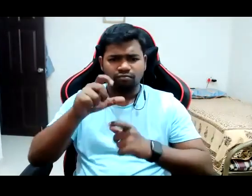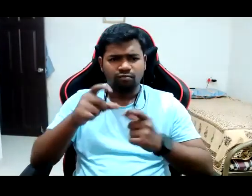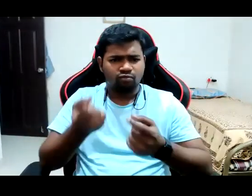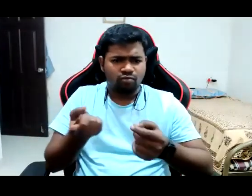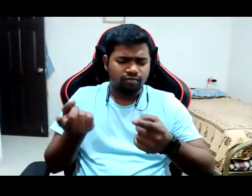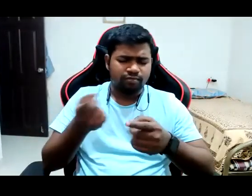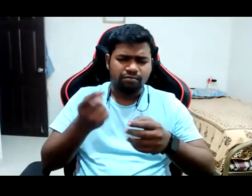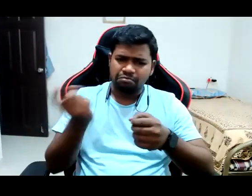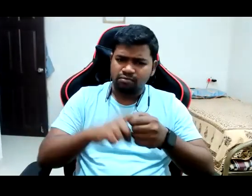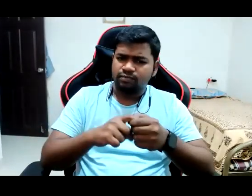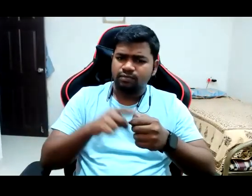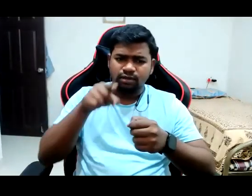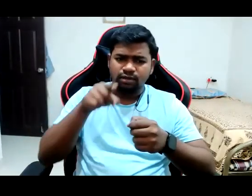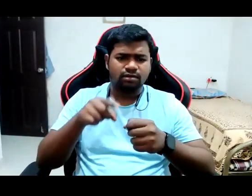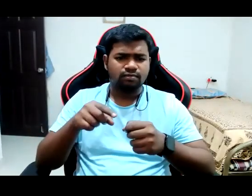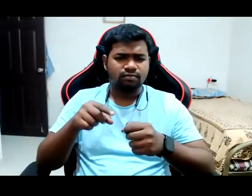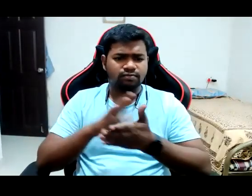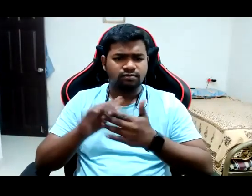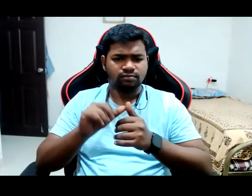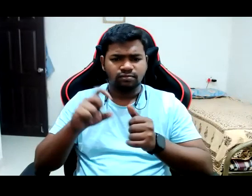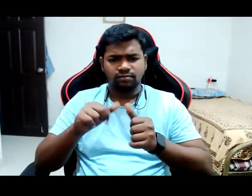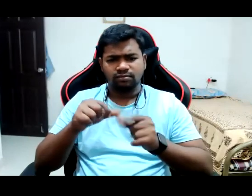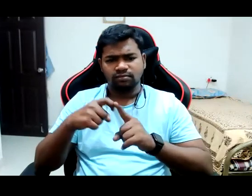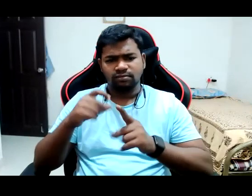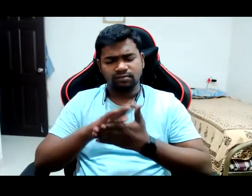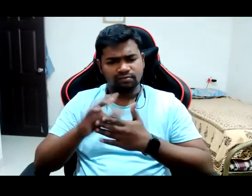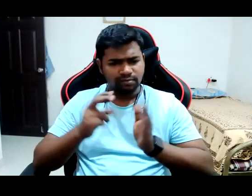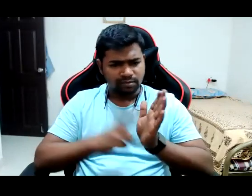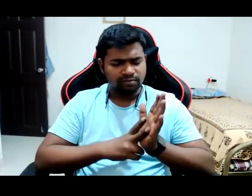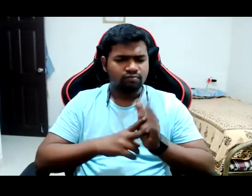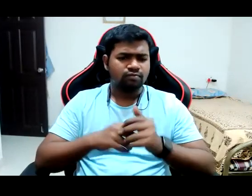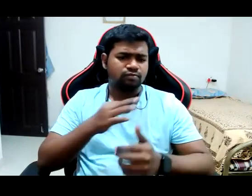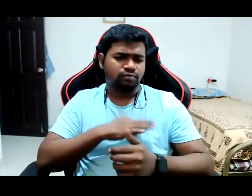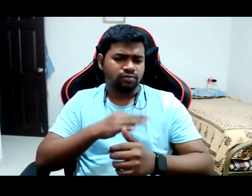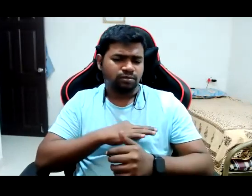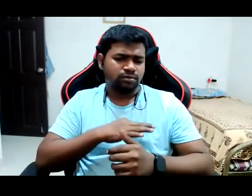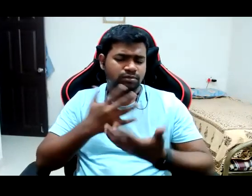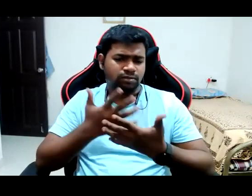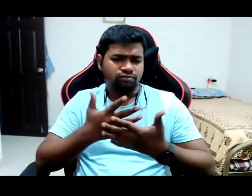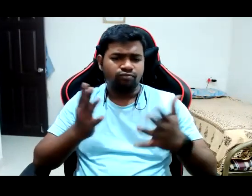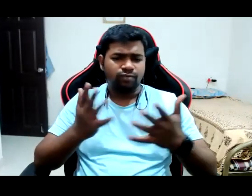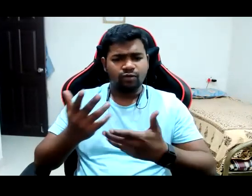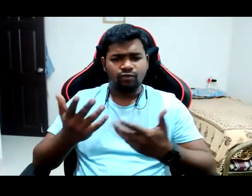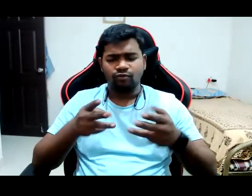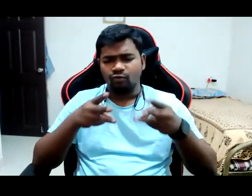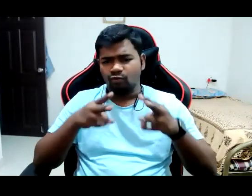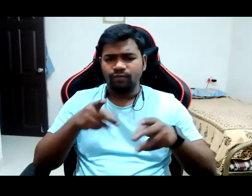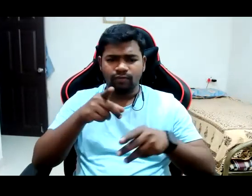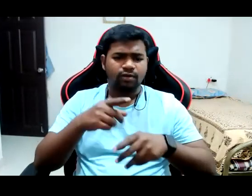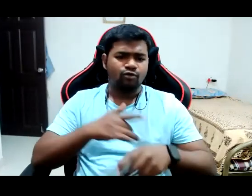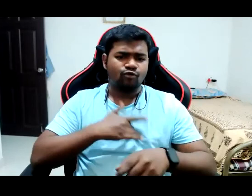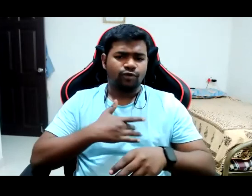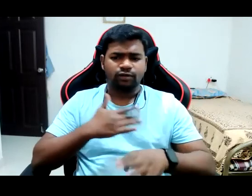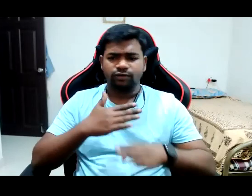hackathon or could be benefited out of Confluence by any way, feel free to share this